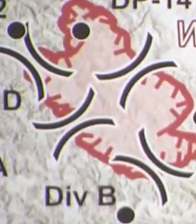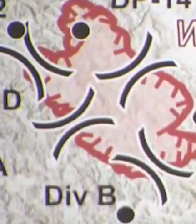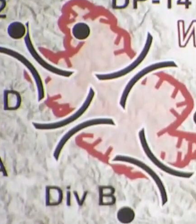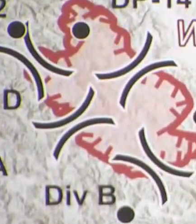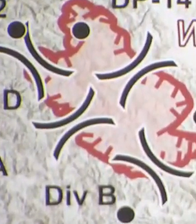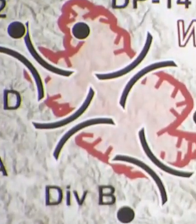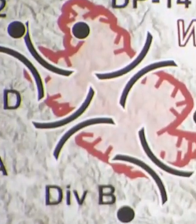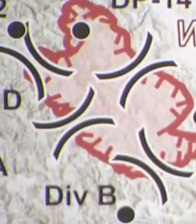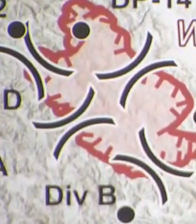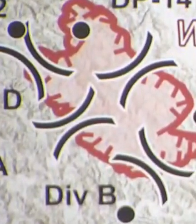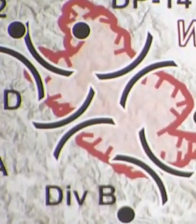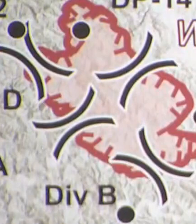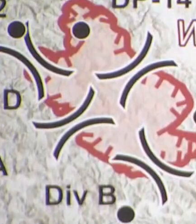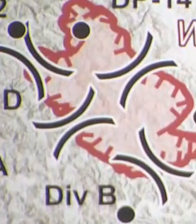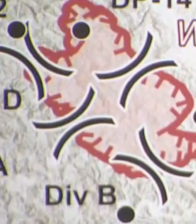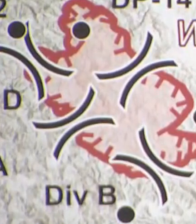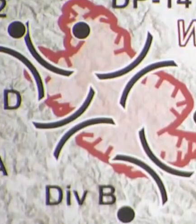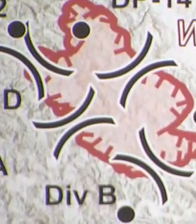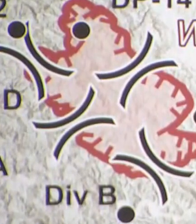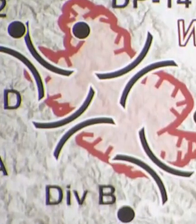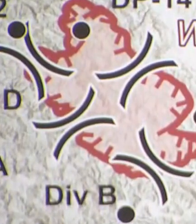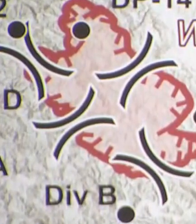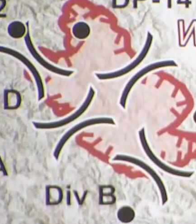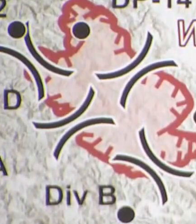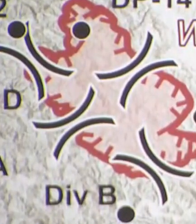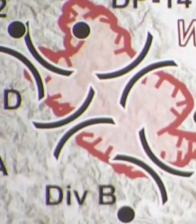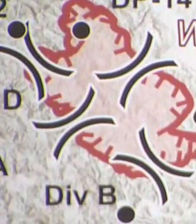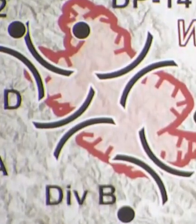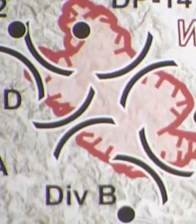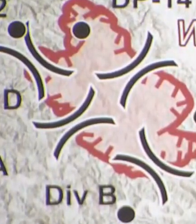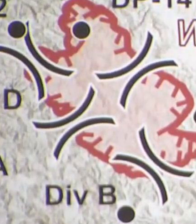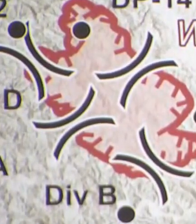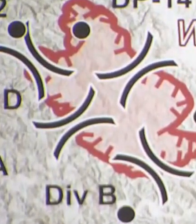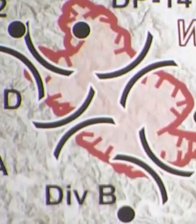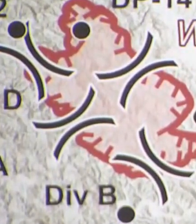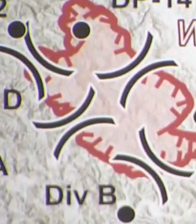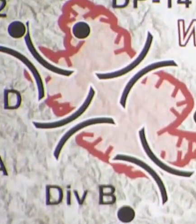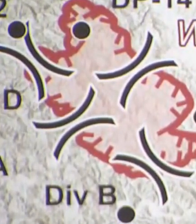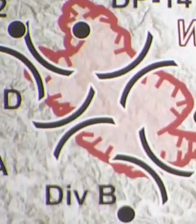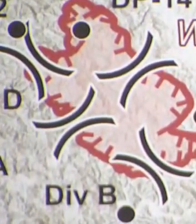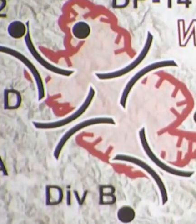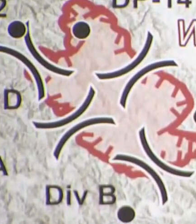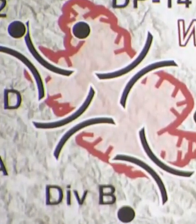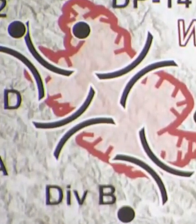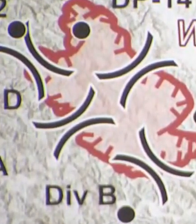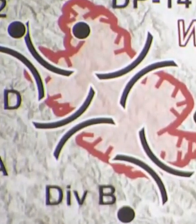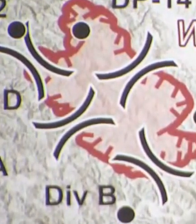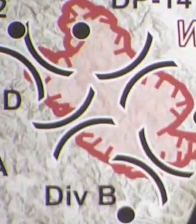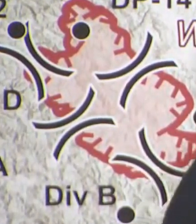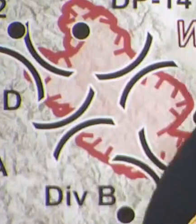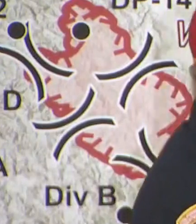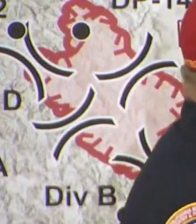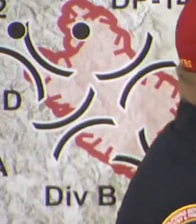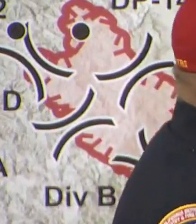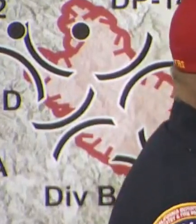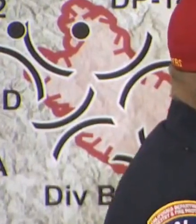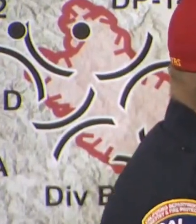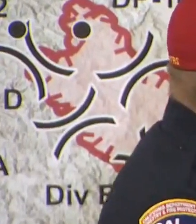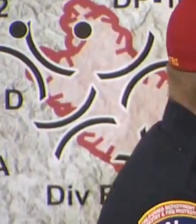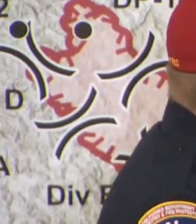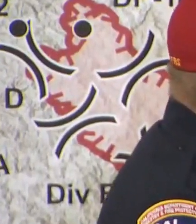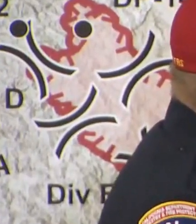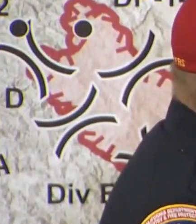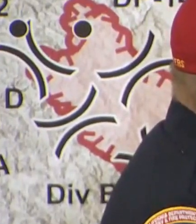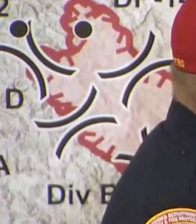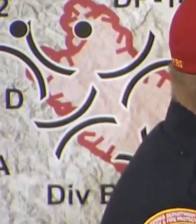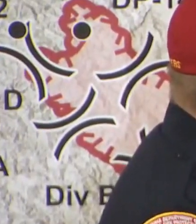off significantly from basically the Solano County, Yolo County line down around the south end through Solano County, and then up to